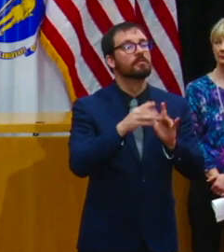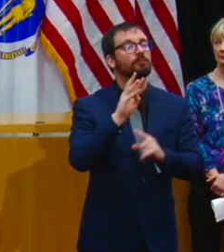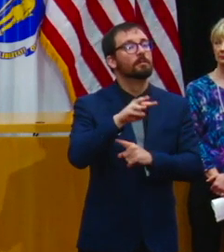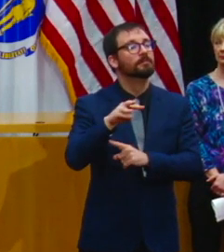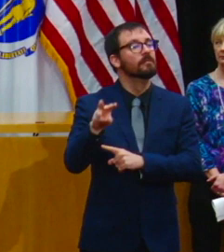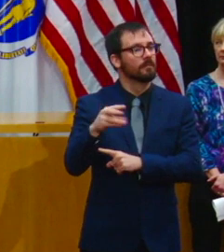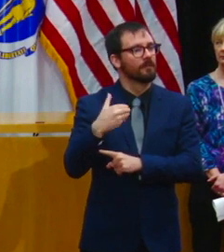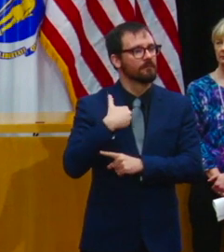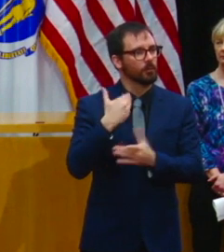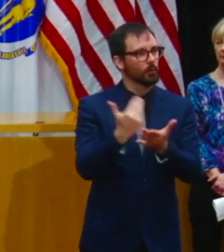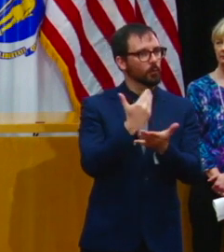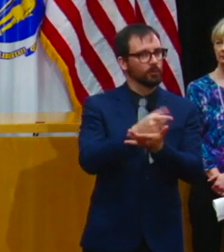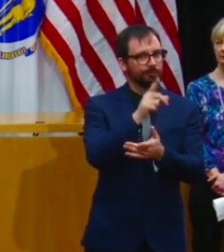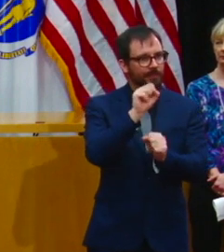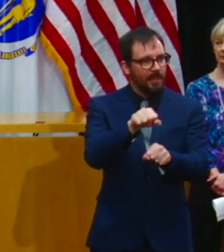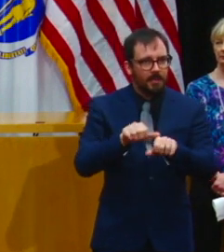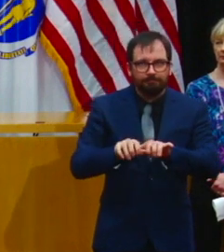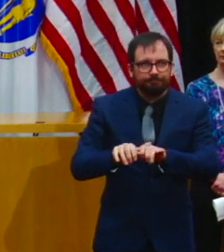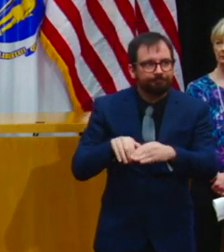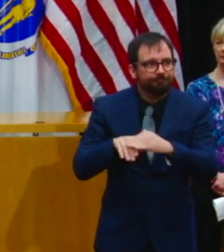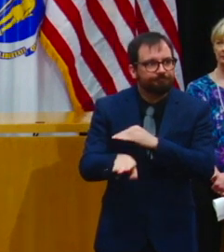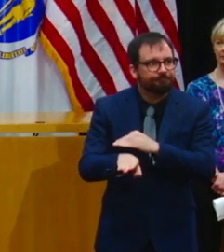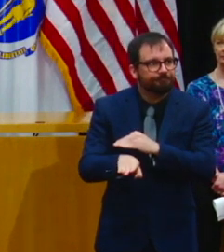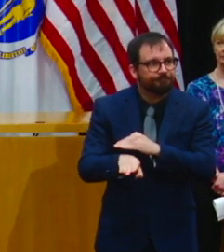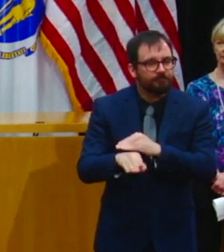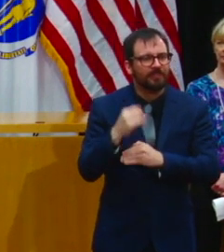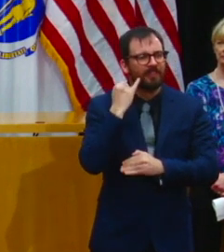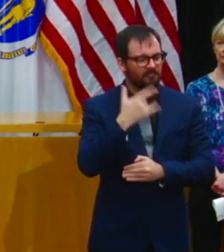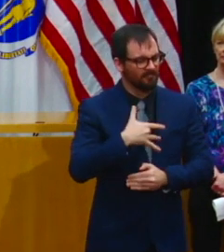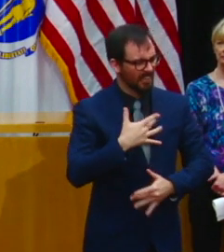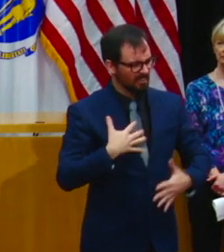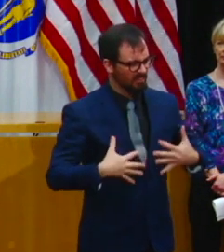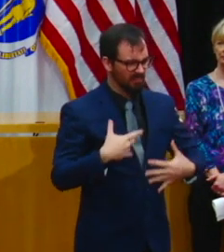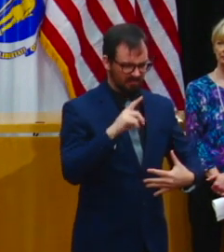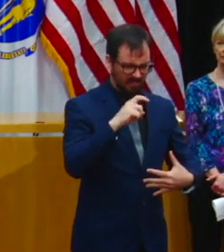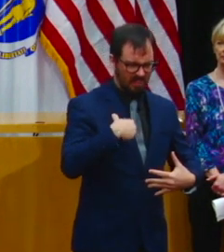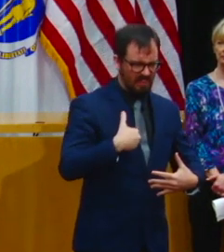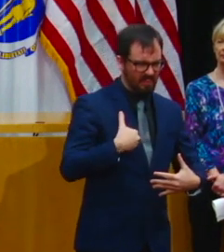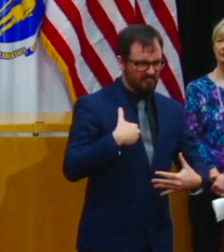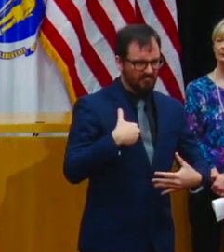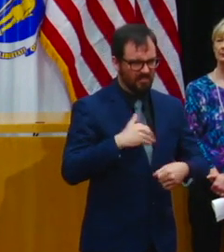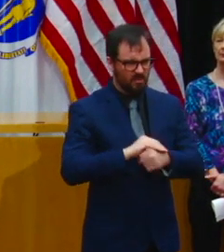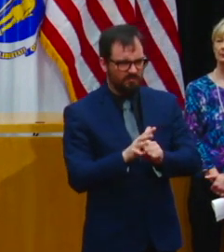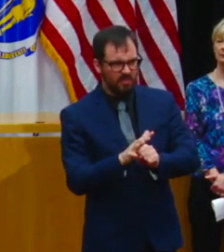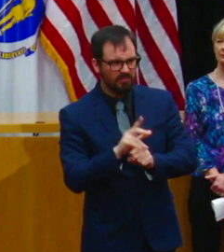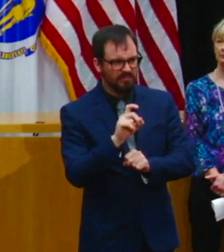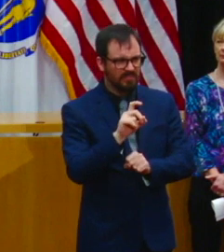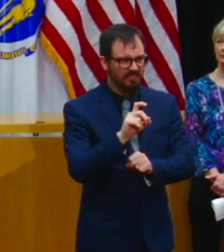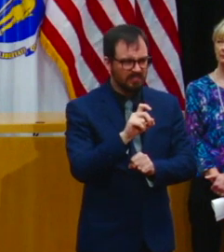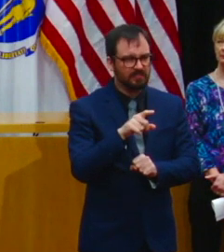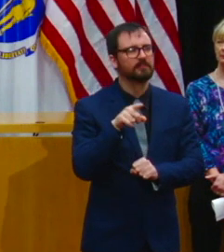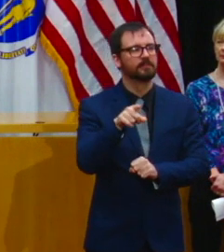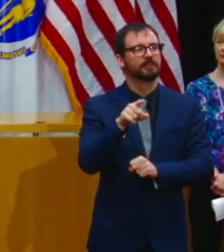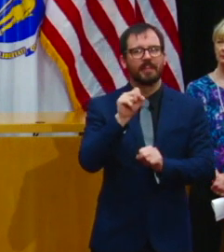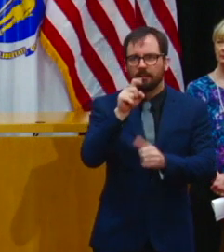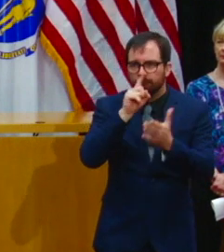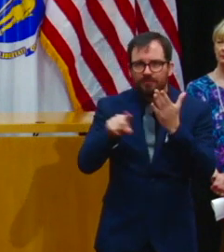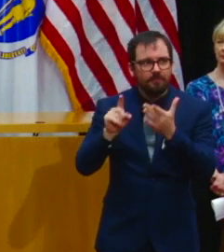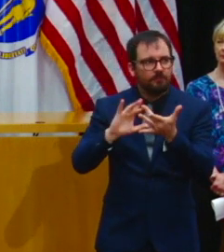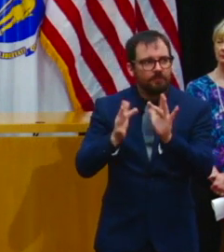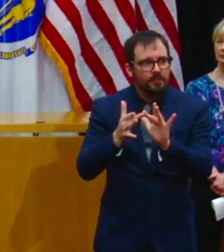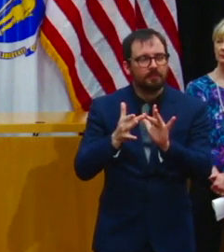the safety of their home, Buoy Health's online health assistance tool. The online tool is available